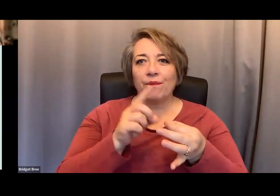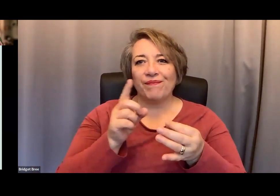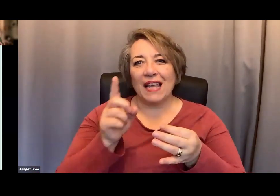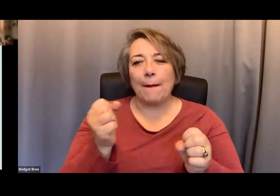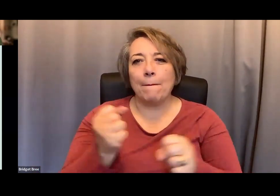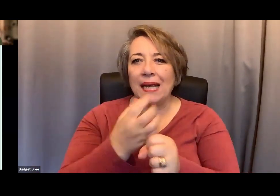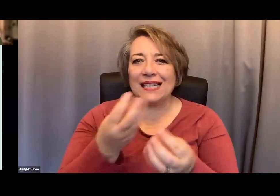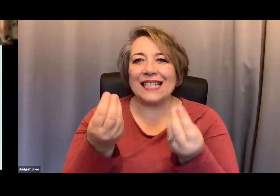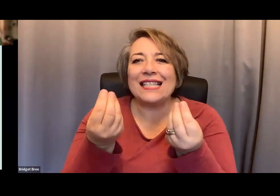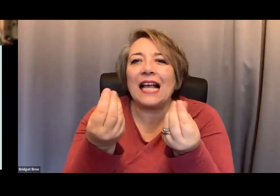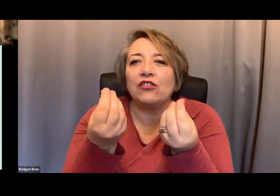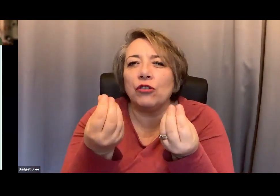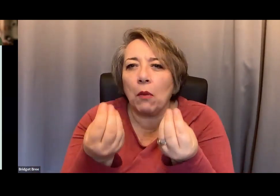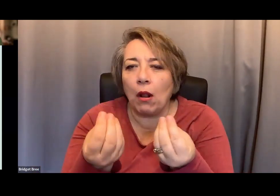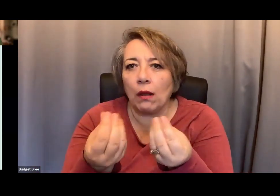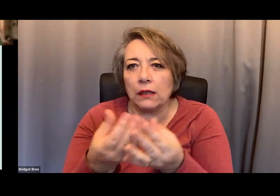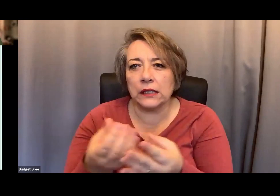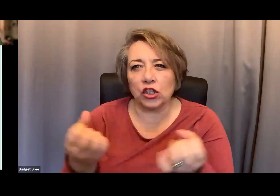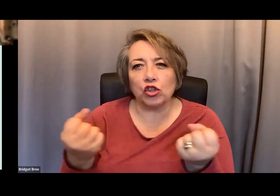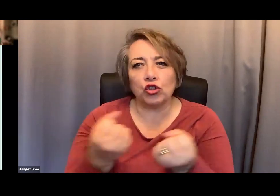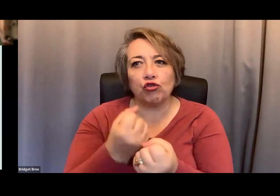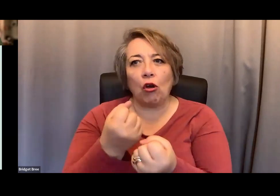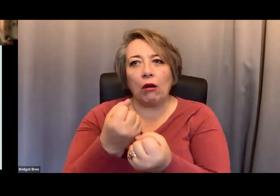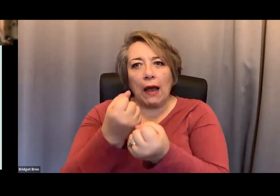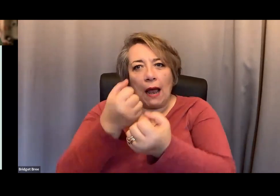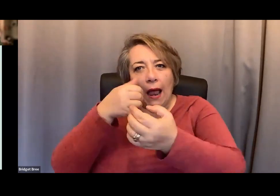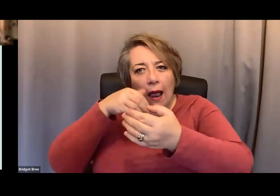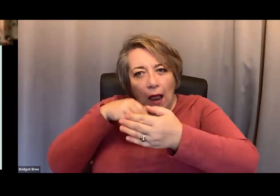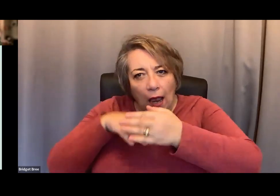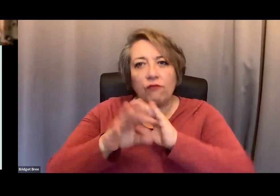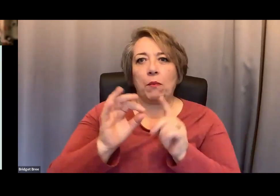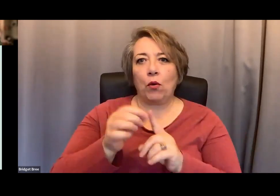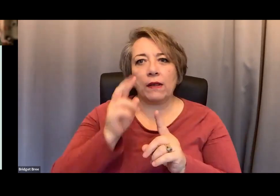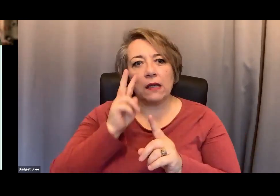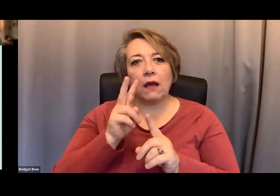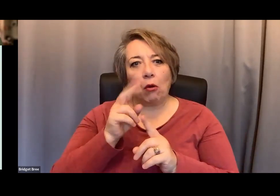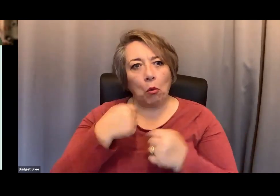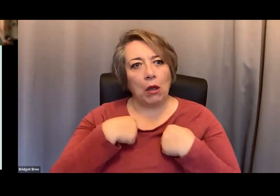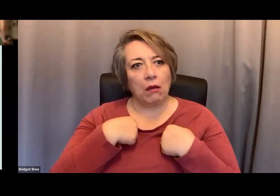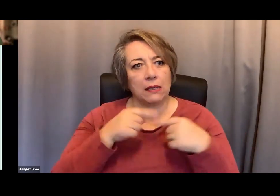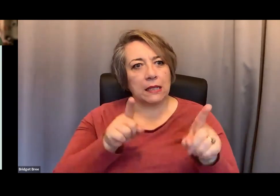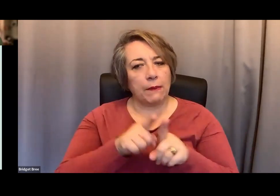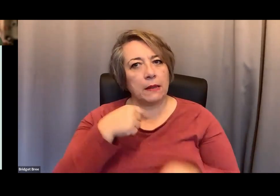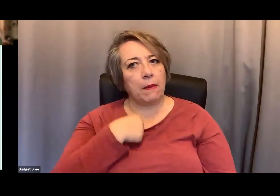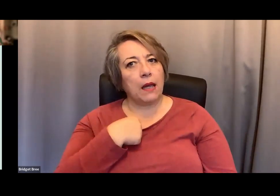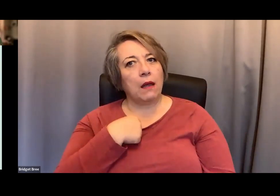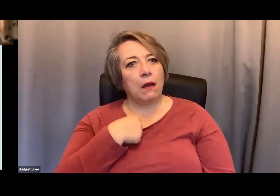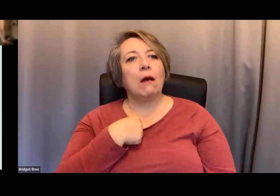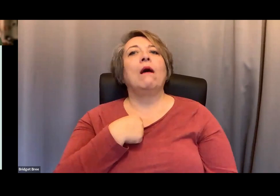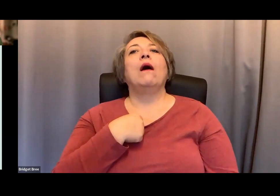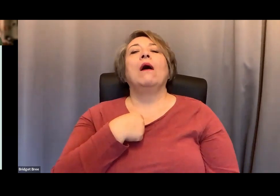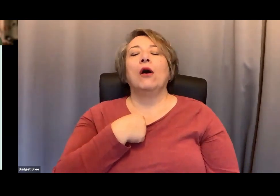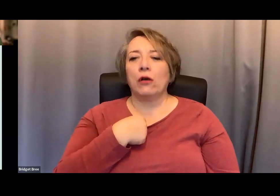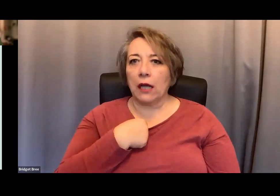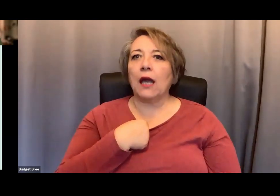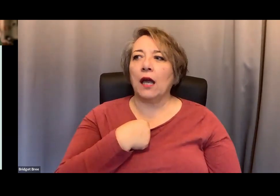and a strong entry point where people can see themselves reflected in the framework, opening up the possibilities for conversations and imaginations